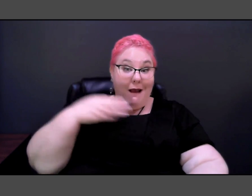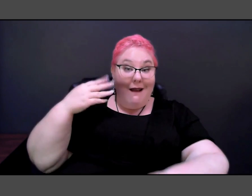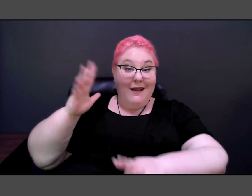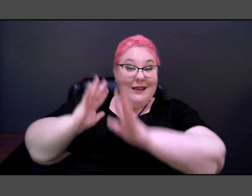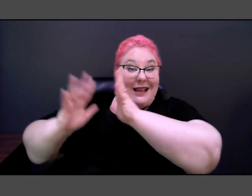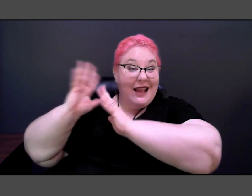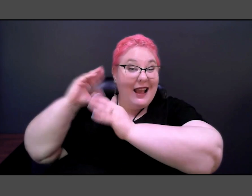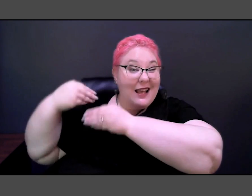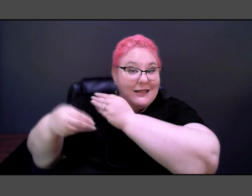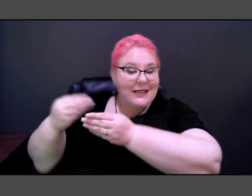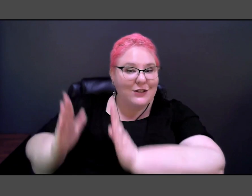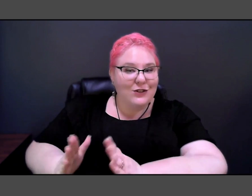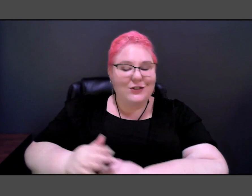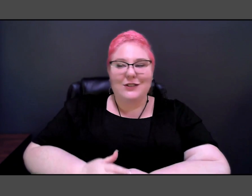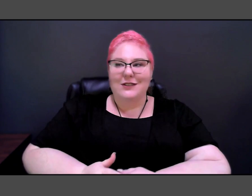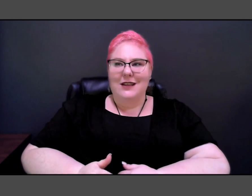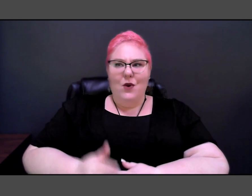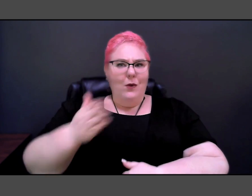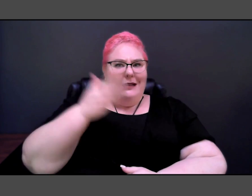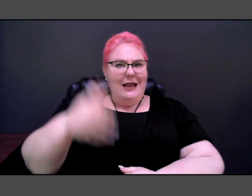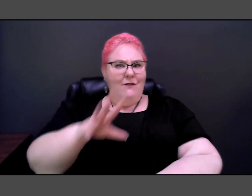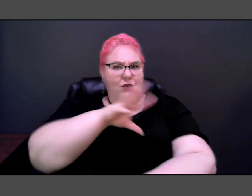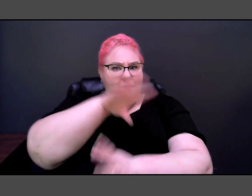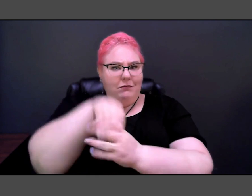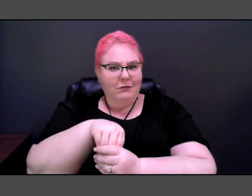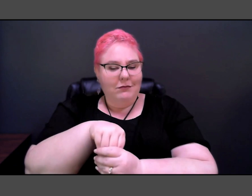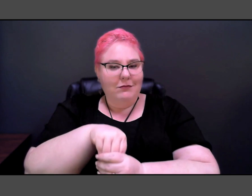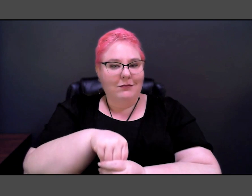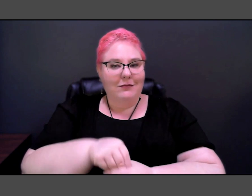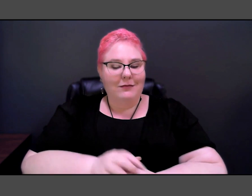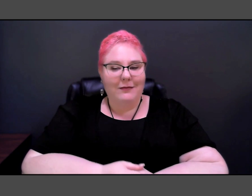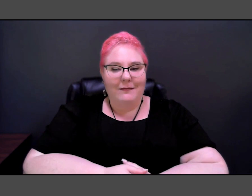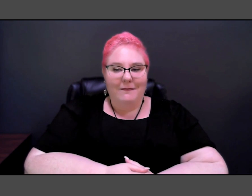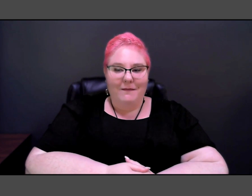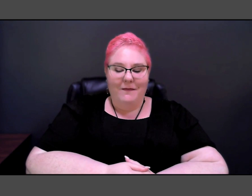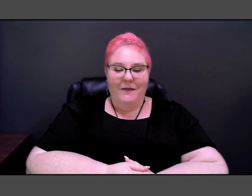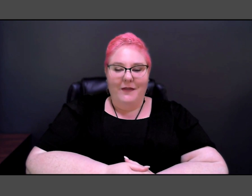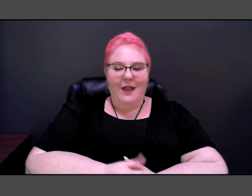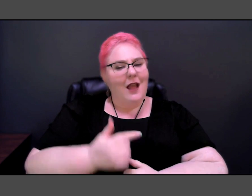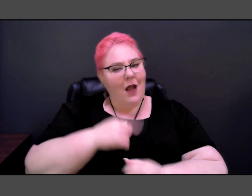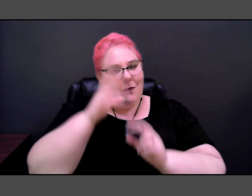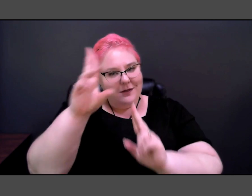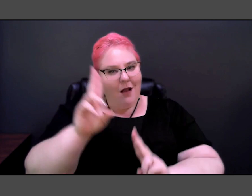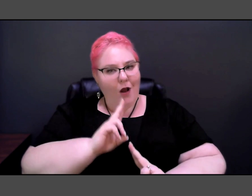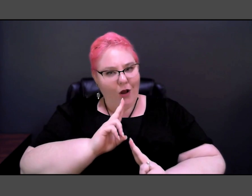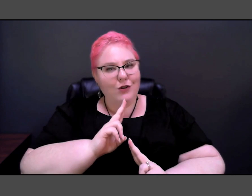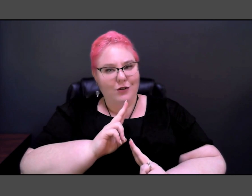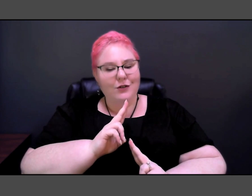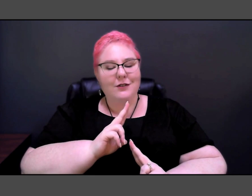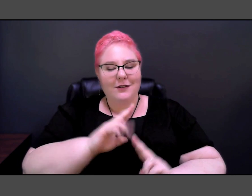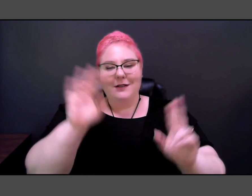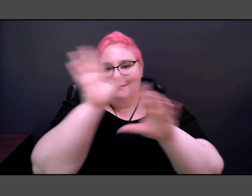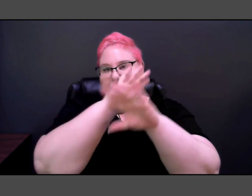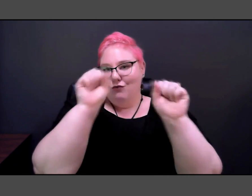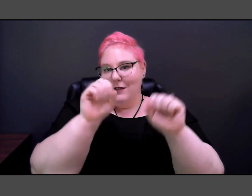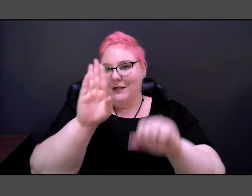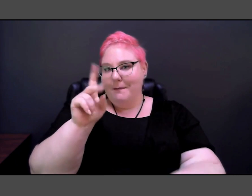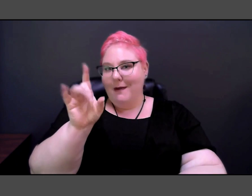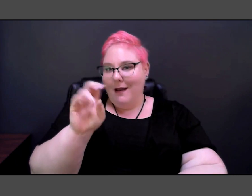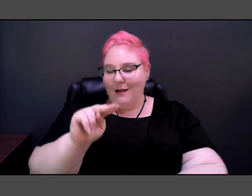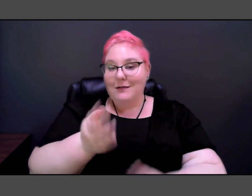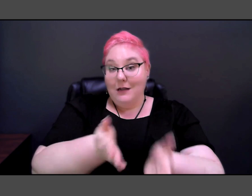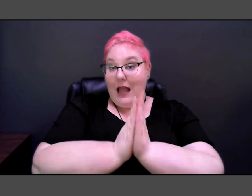so I was honored to have President Biden ask me to serve